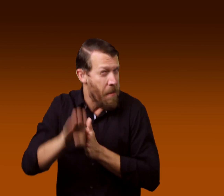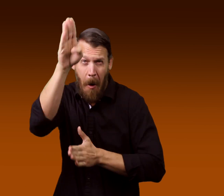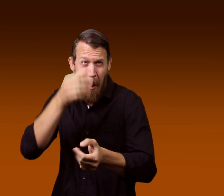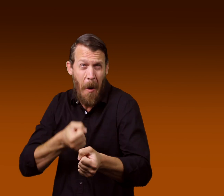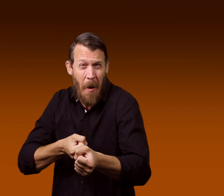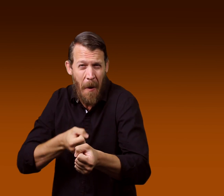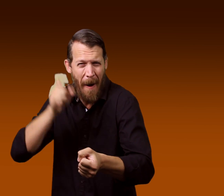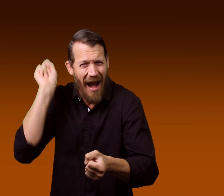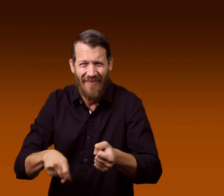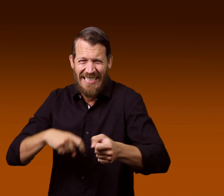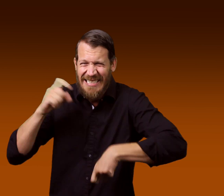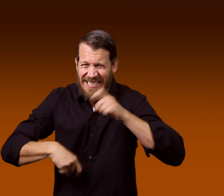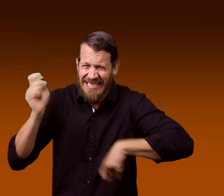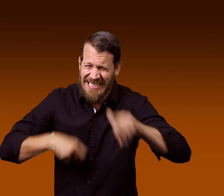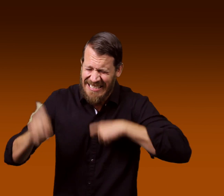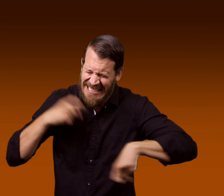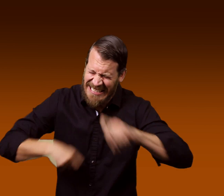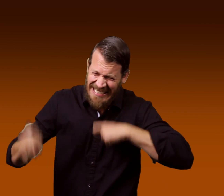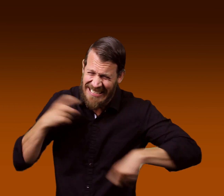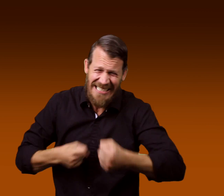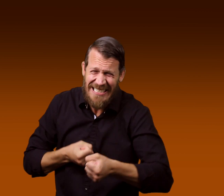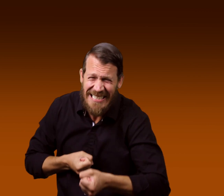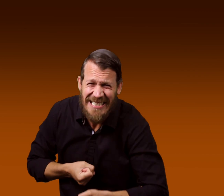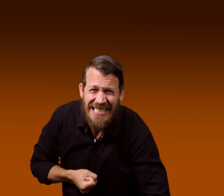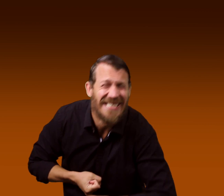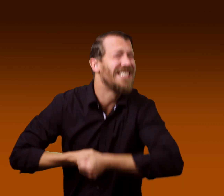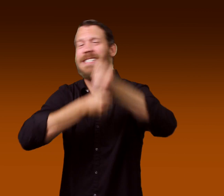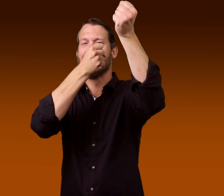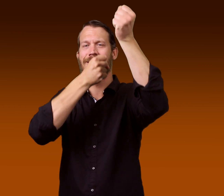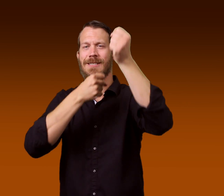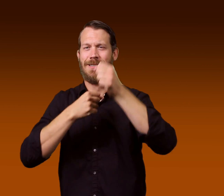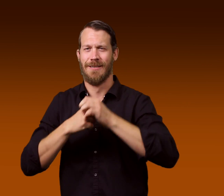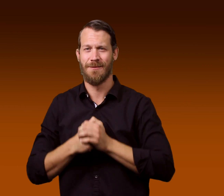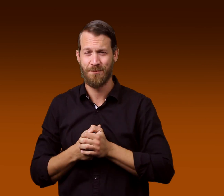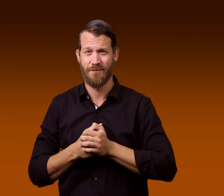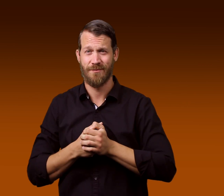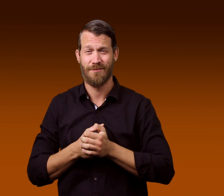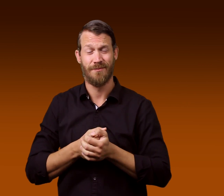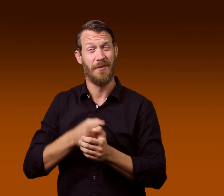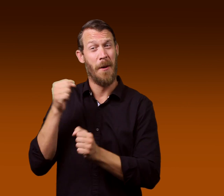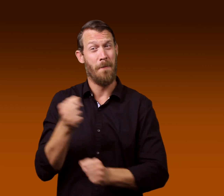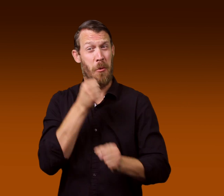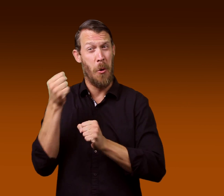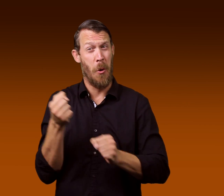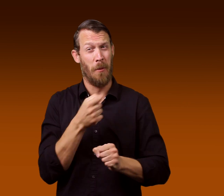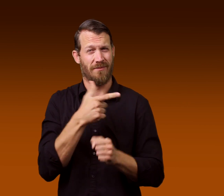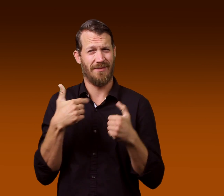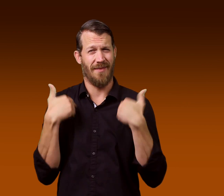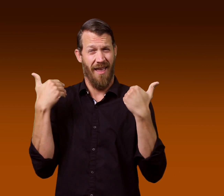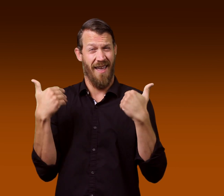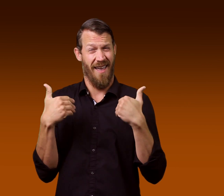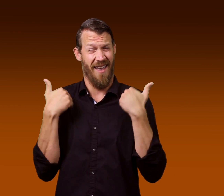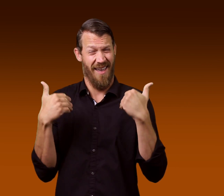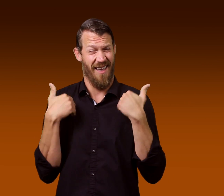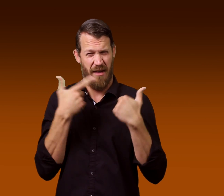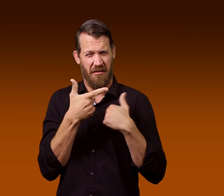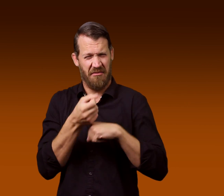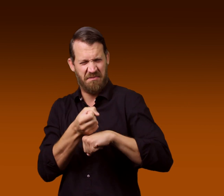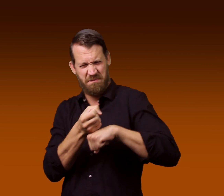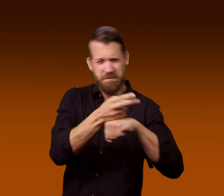and longer running starts are needed for takeoff. Speedy brooms that, in